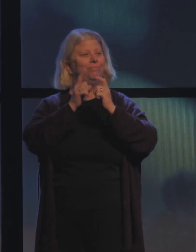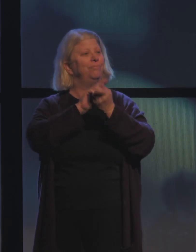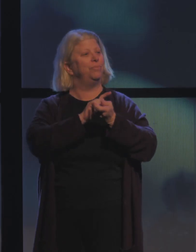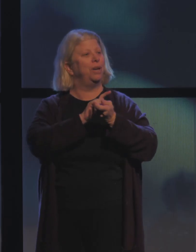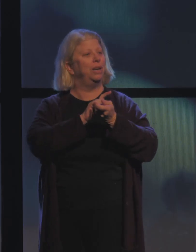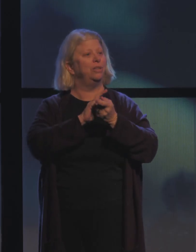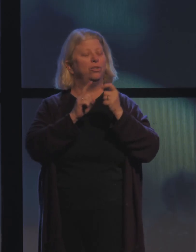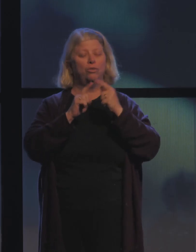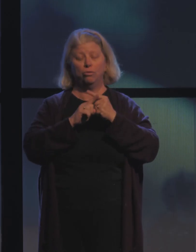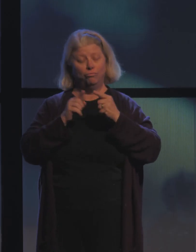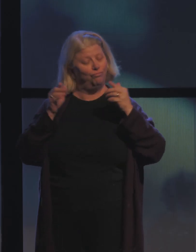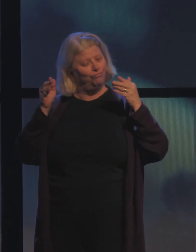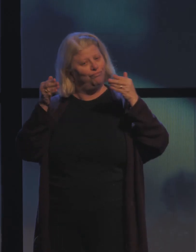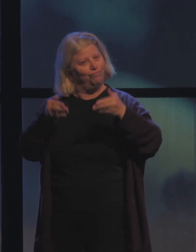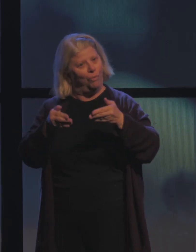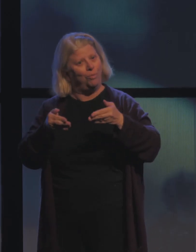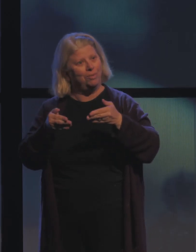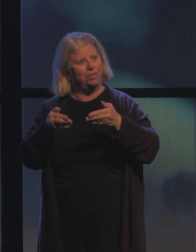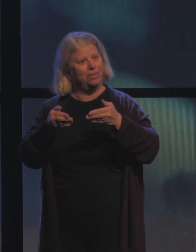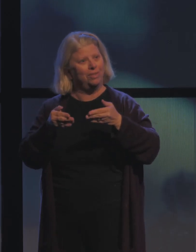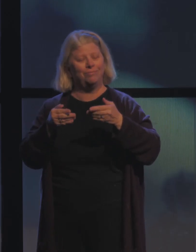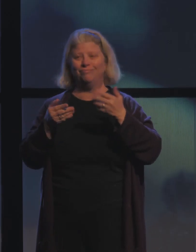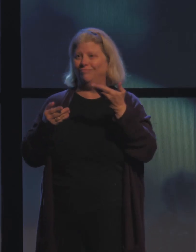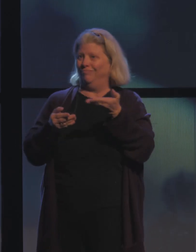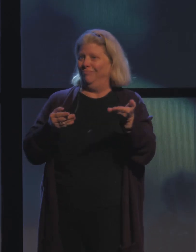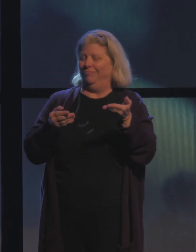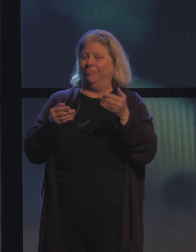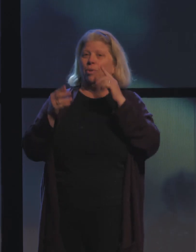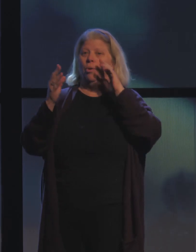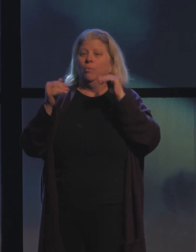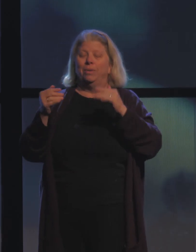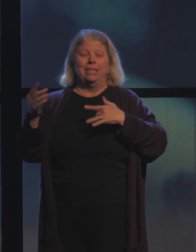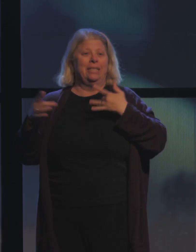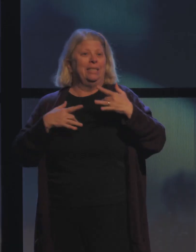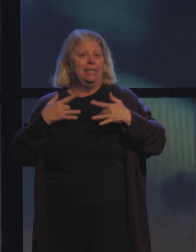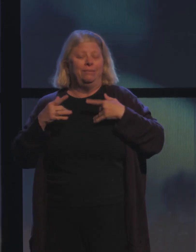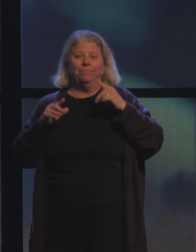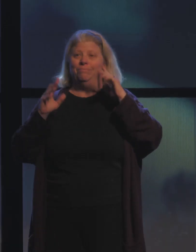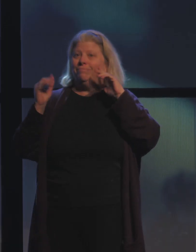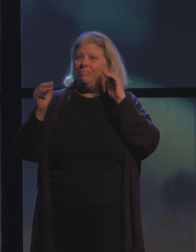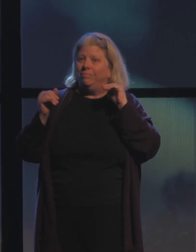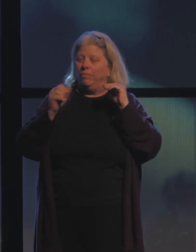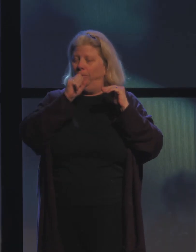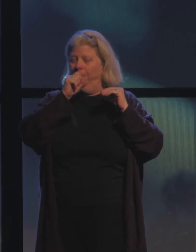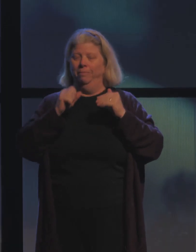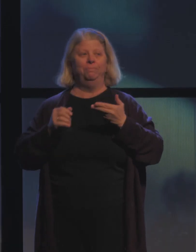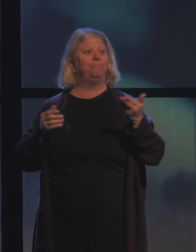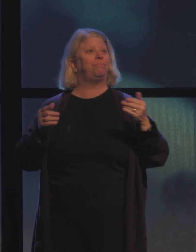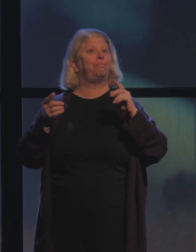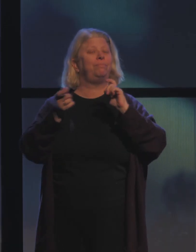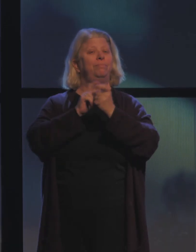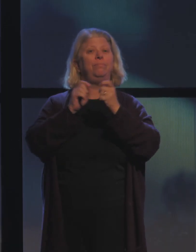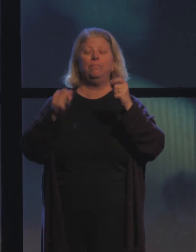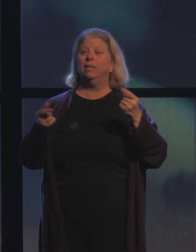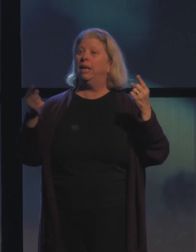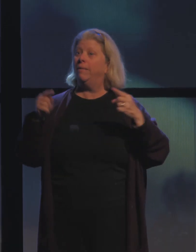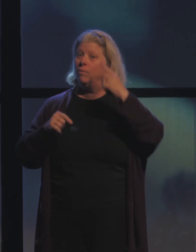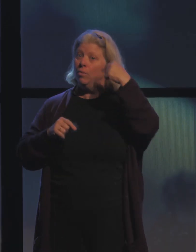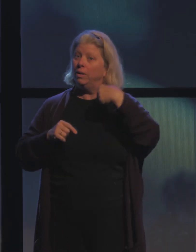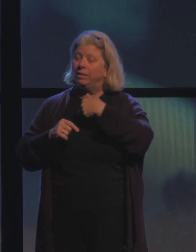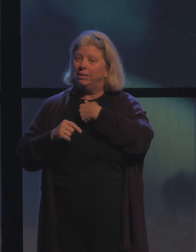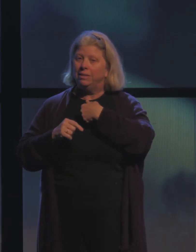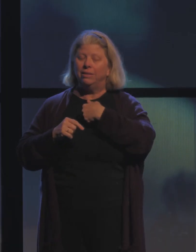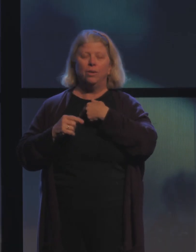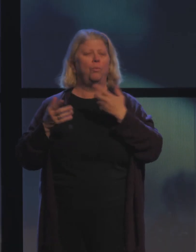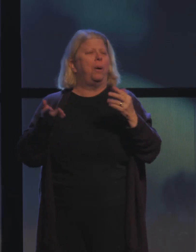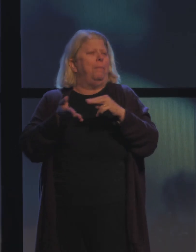lean into the anxiety, the hope, the excitement, the anticipation of what change can be for us.